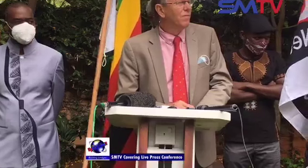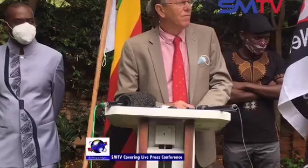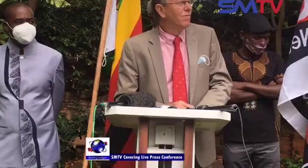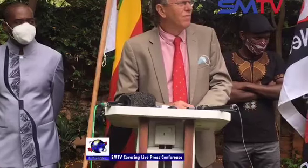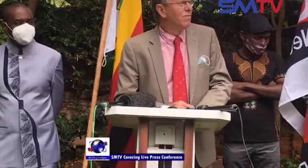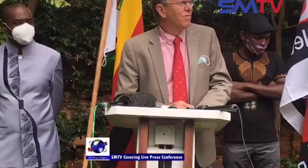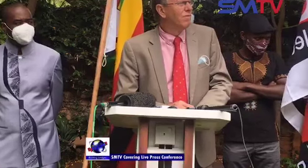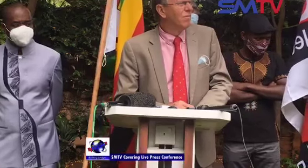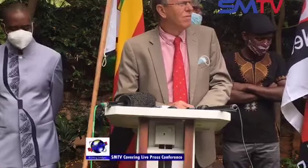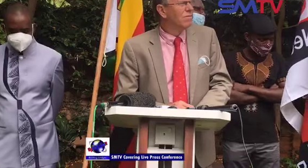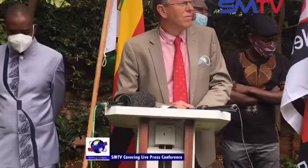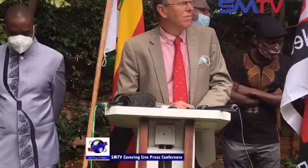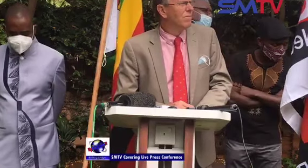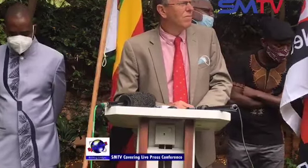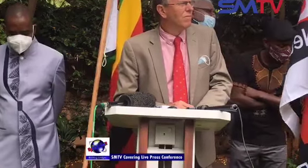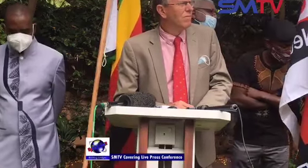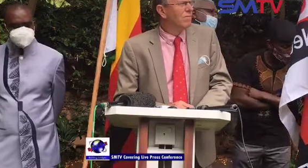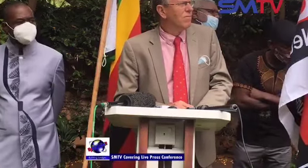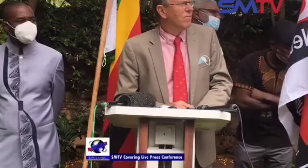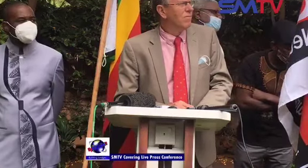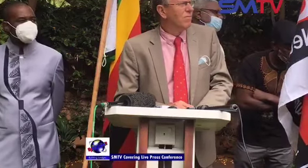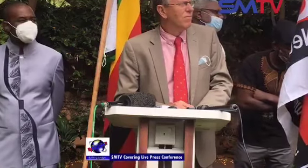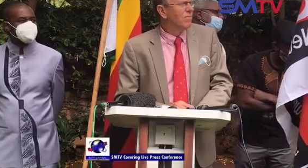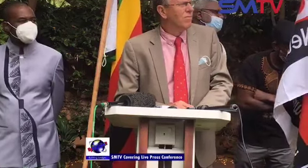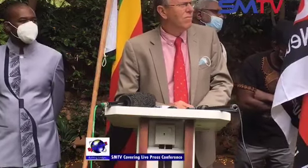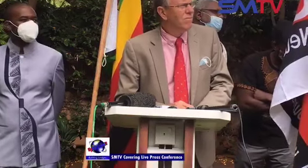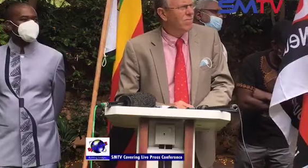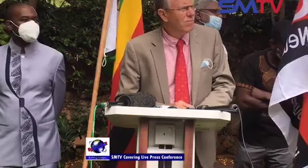need clarity on the figures. You indicated that